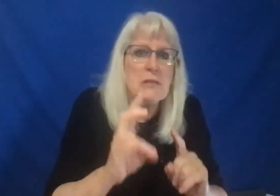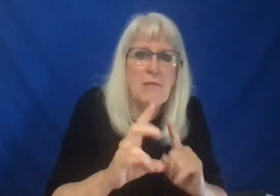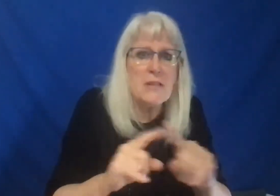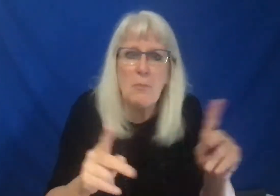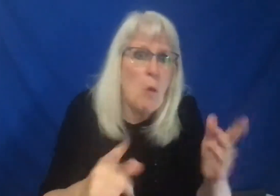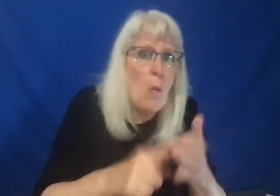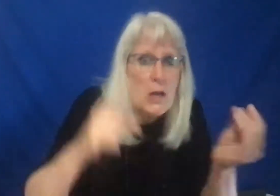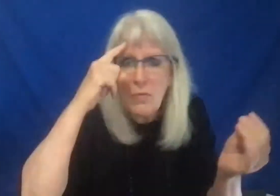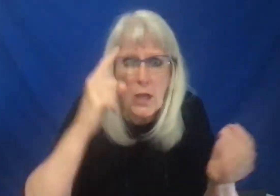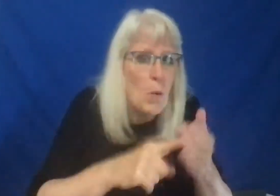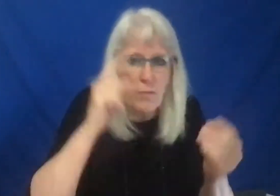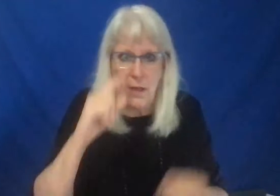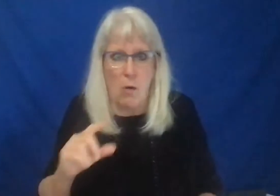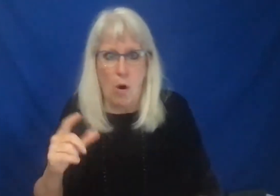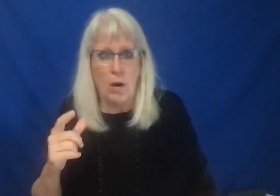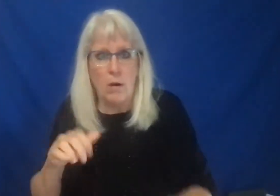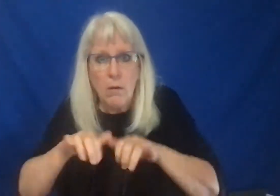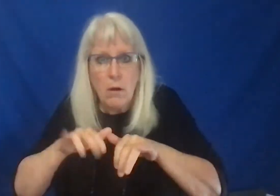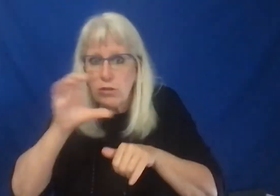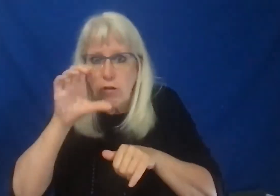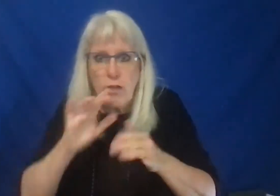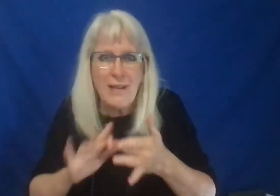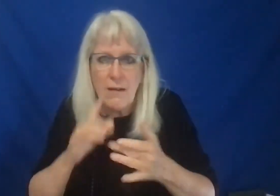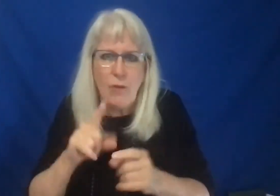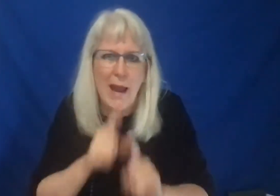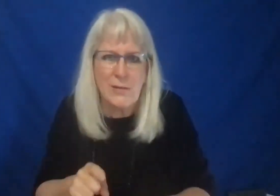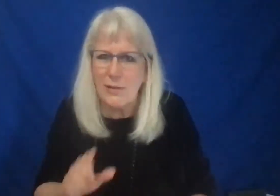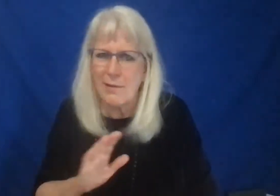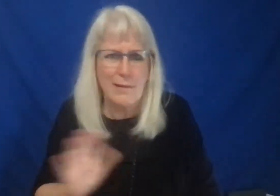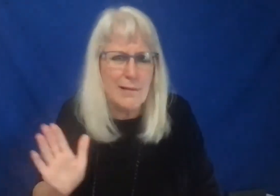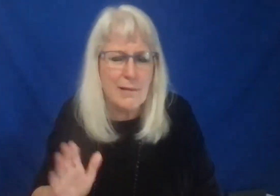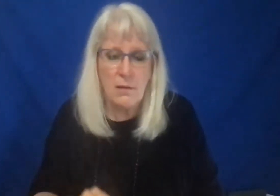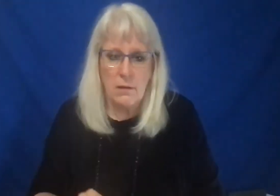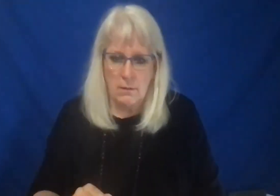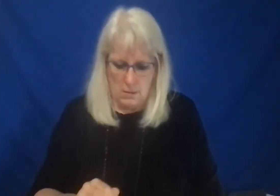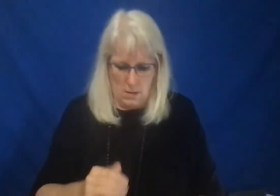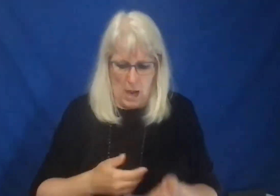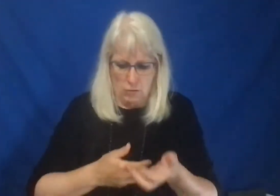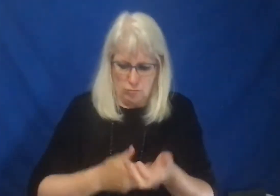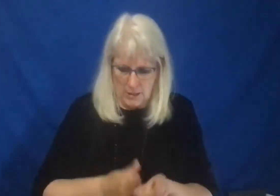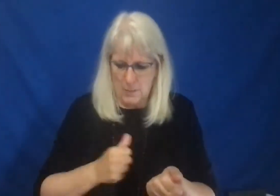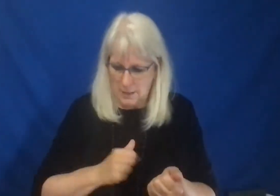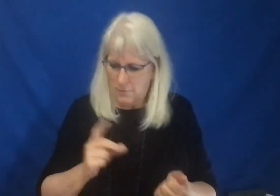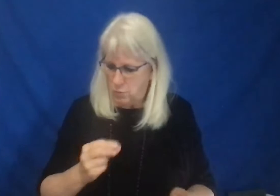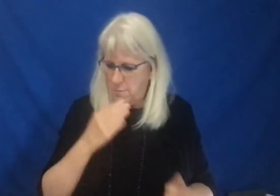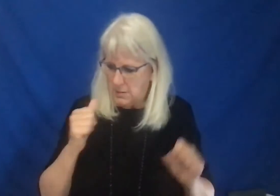think? Or Google the answer. I'm trusted to do the best I can. And the other thing